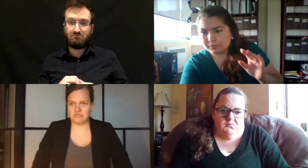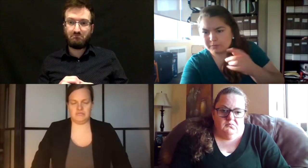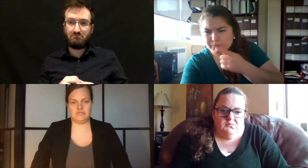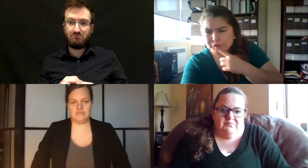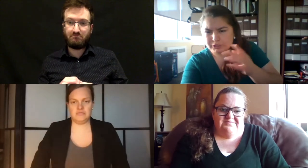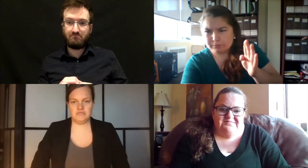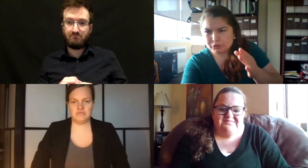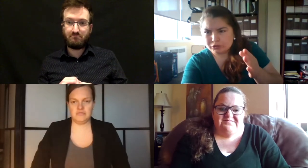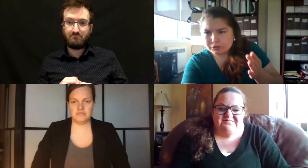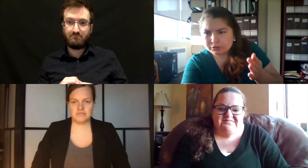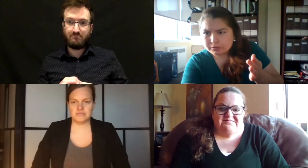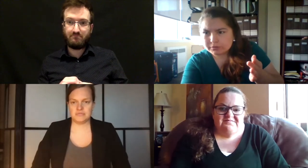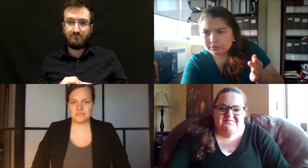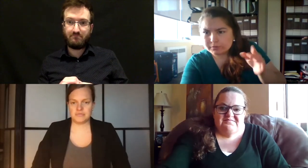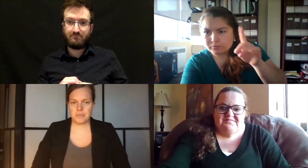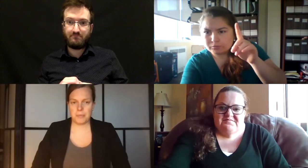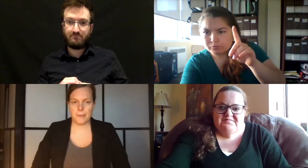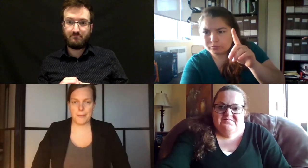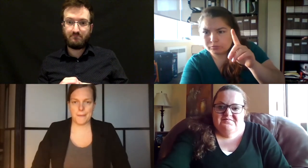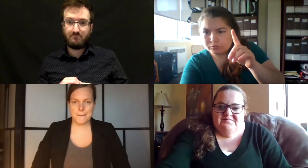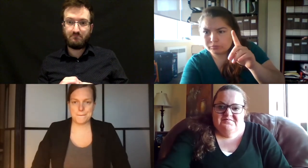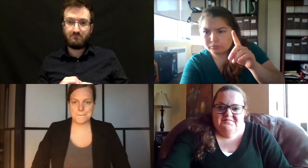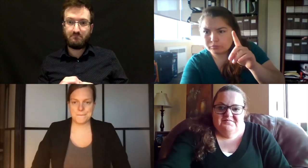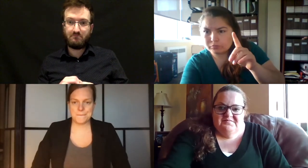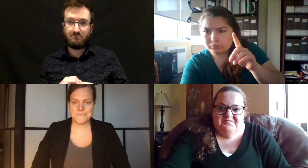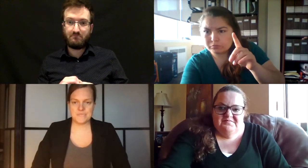if everything is okay now.